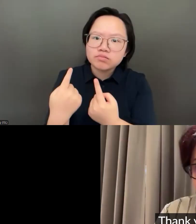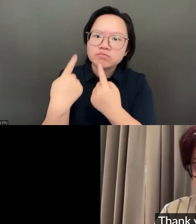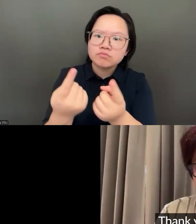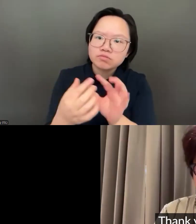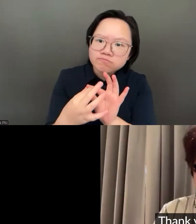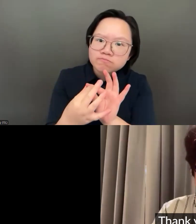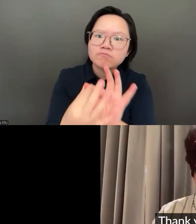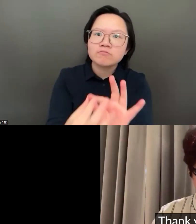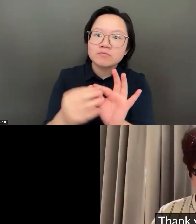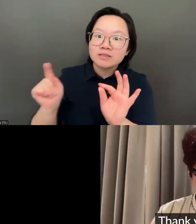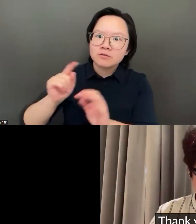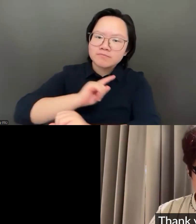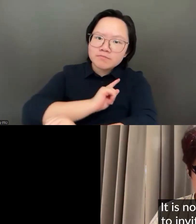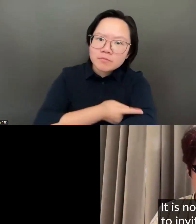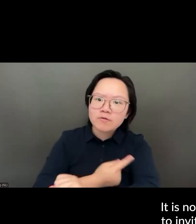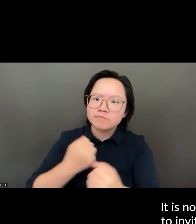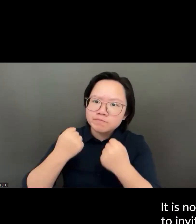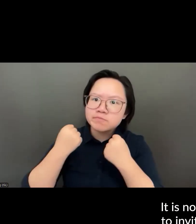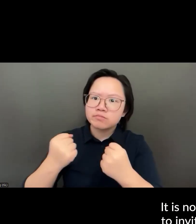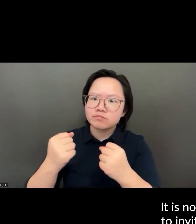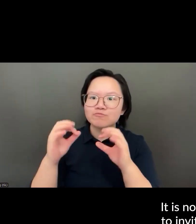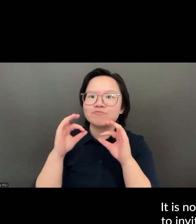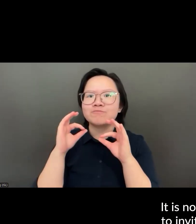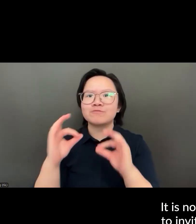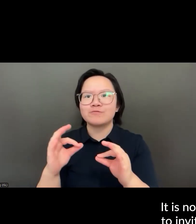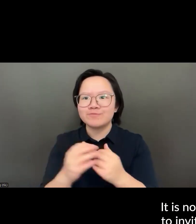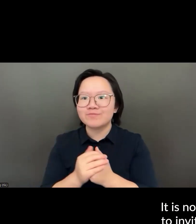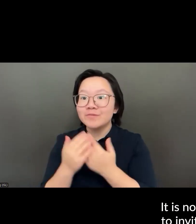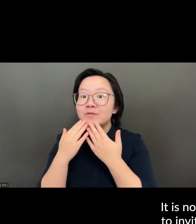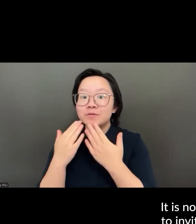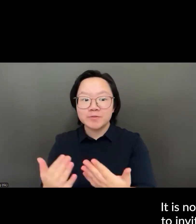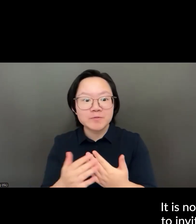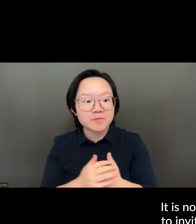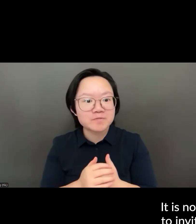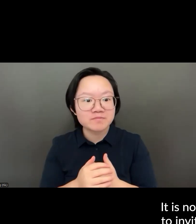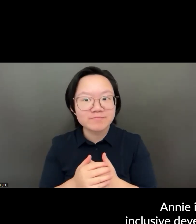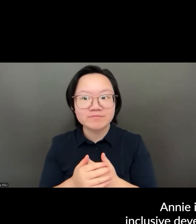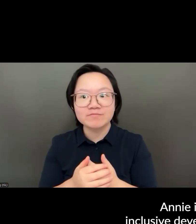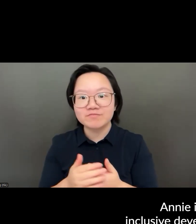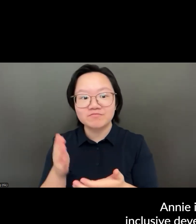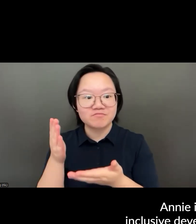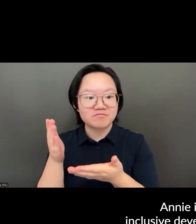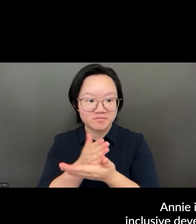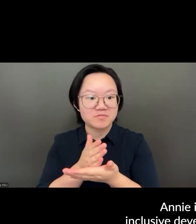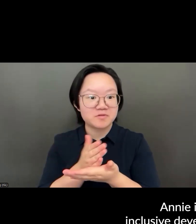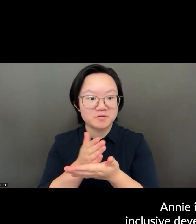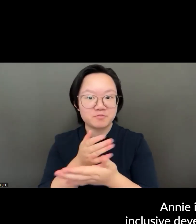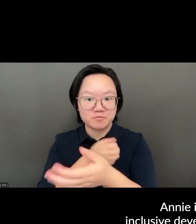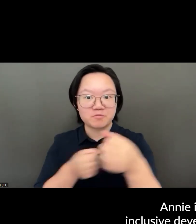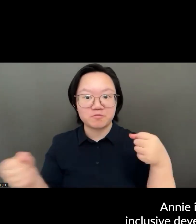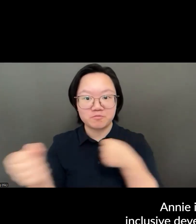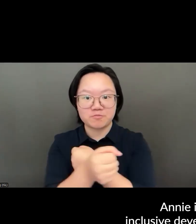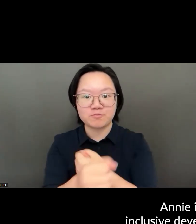well. Thank you very much. It is now my pleasure to invite Annie Hans. Annie is the Disability